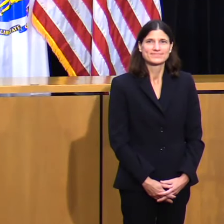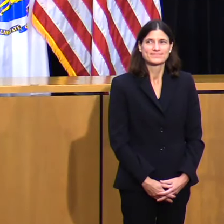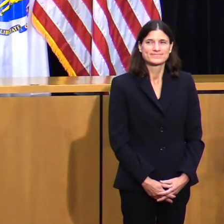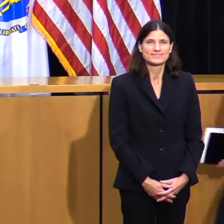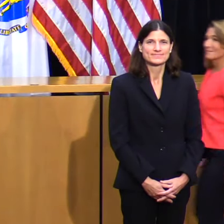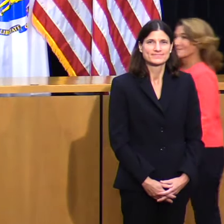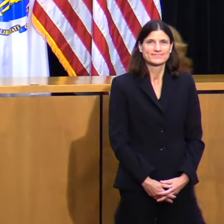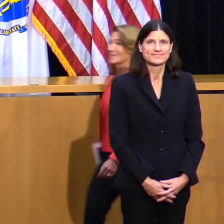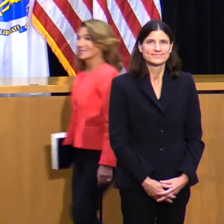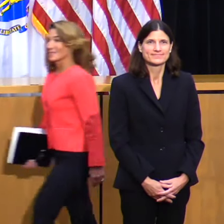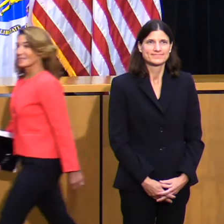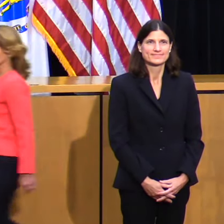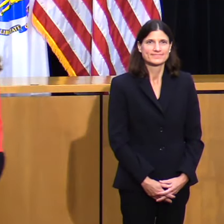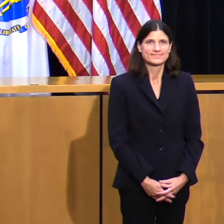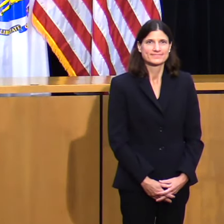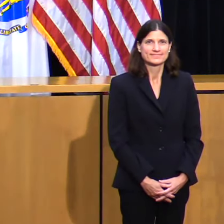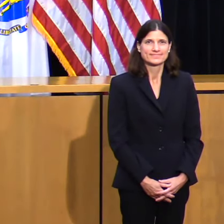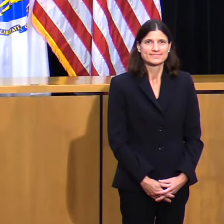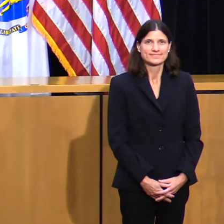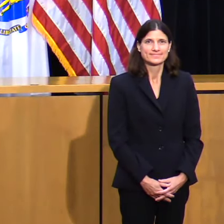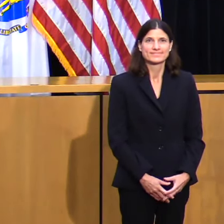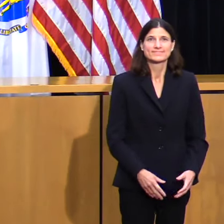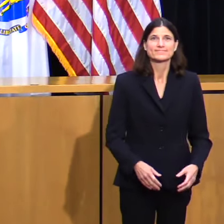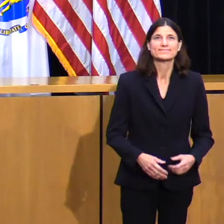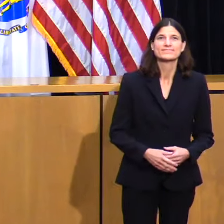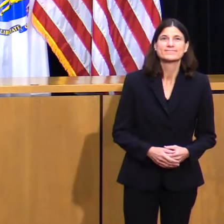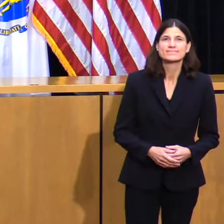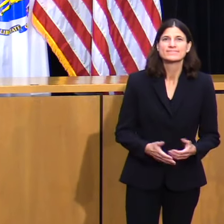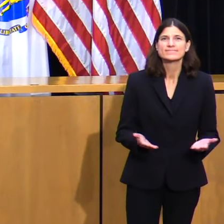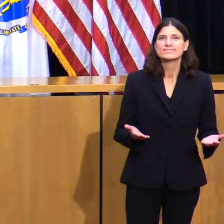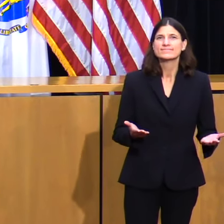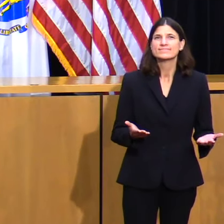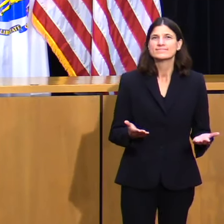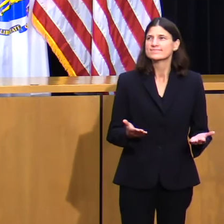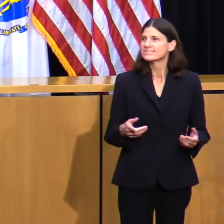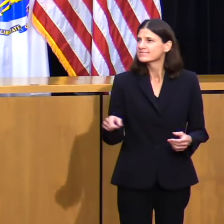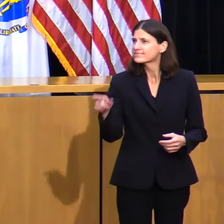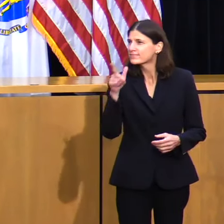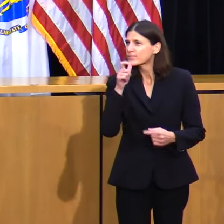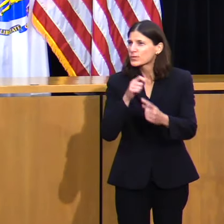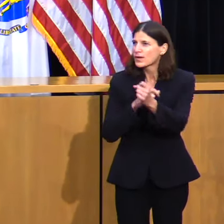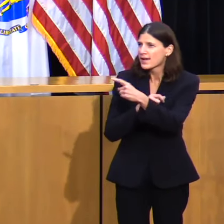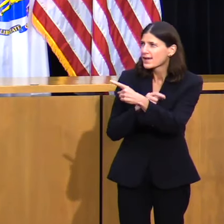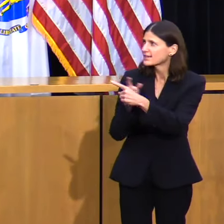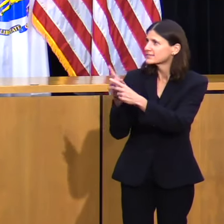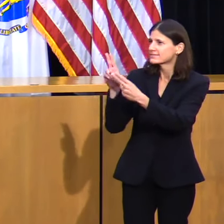You know, I had no idea who was going to ask the first question yesterday because you weren't here. So I'm